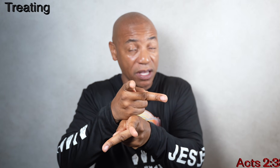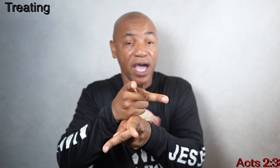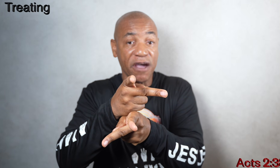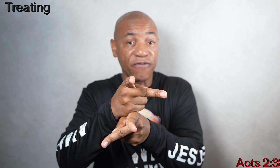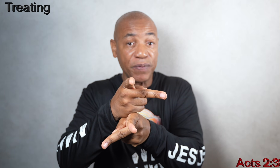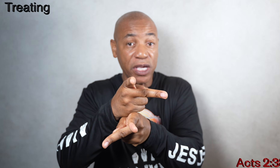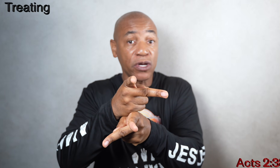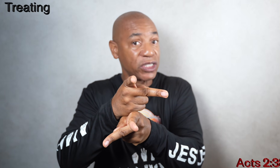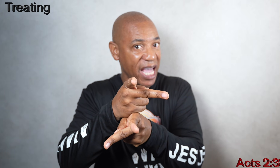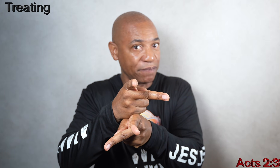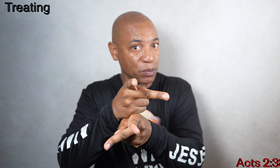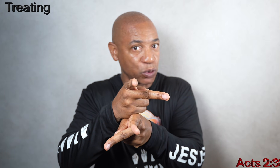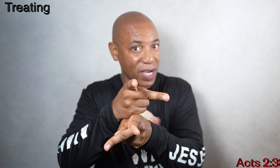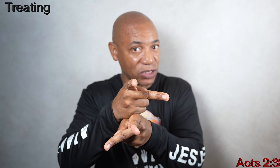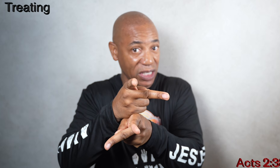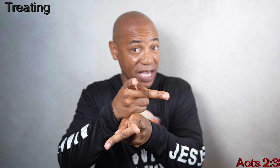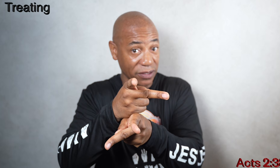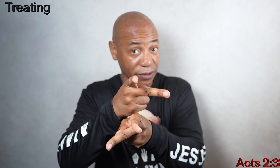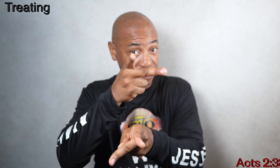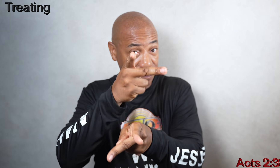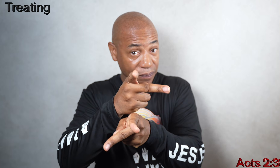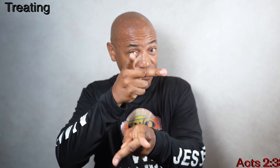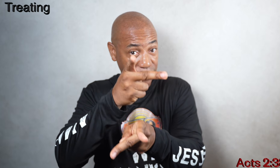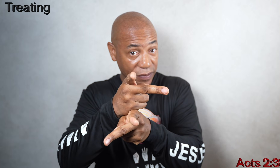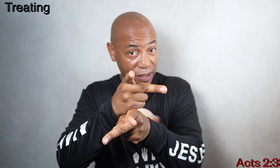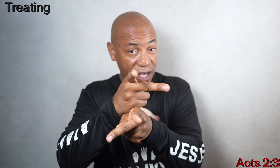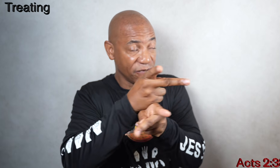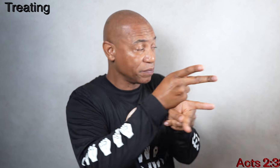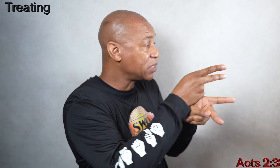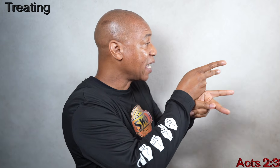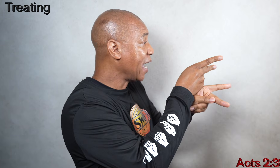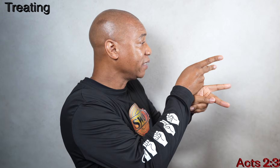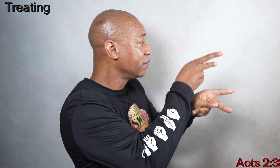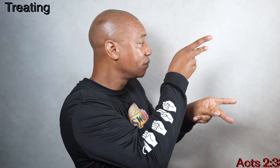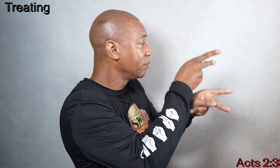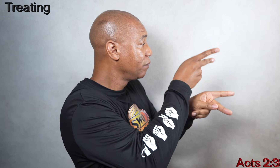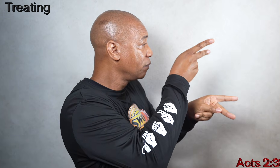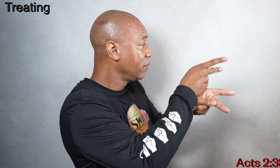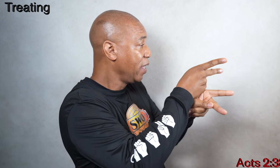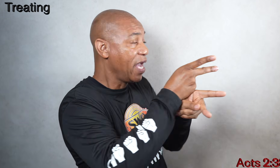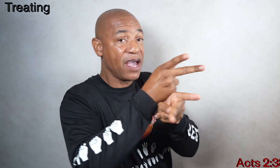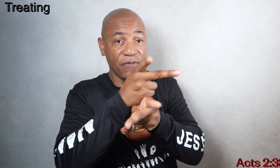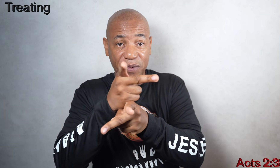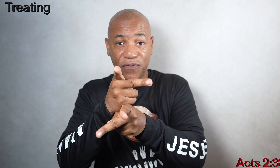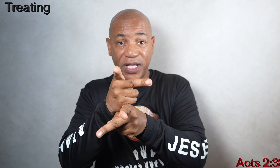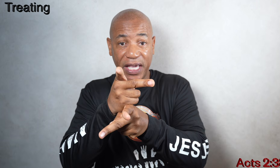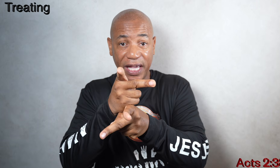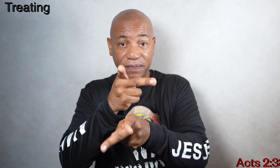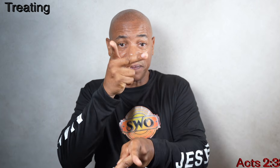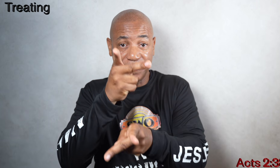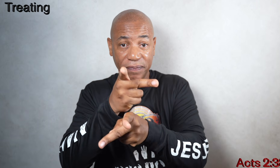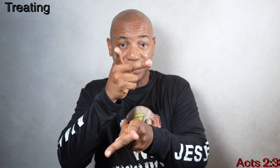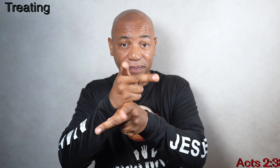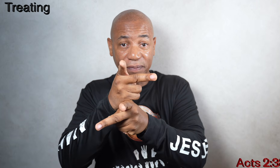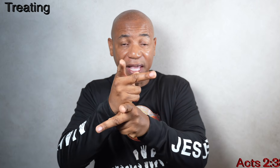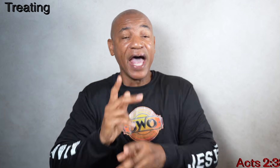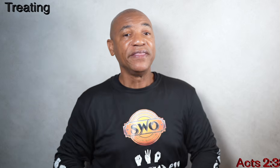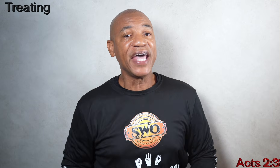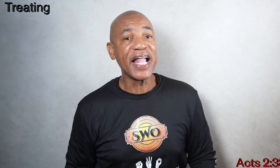and from here, tap them twice together. From the side, and from the front again. That is